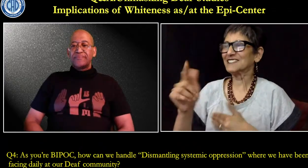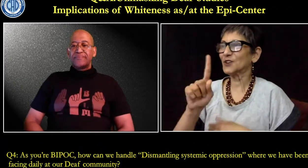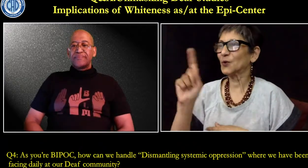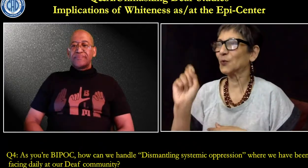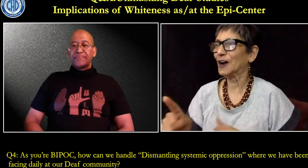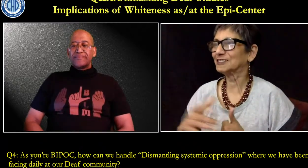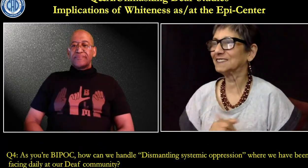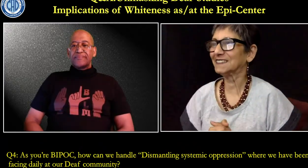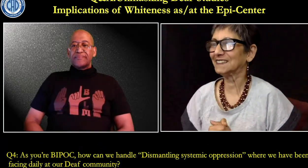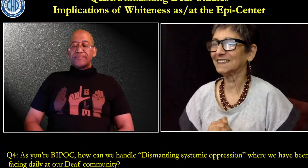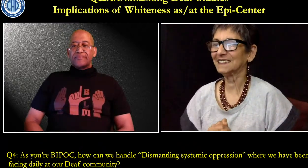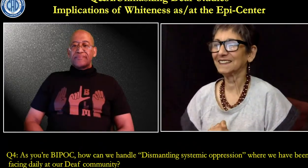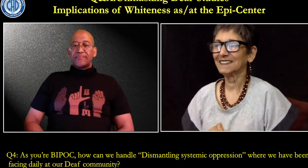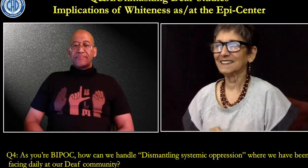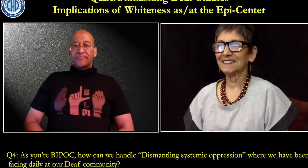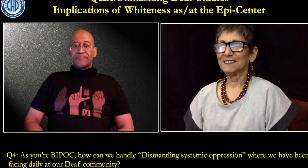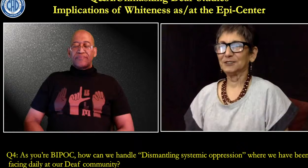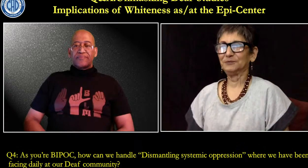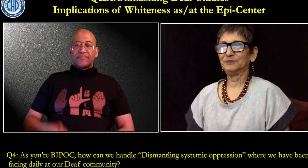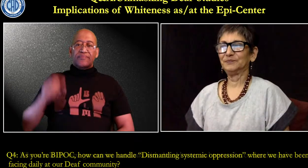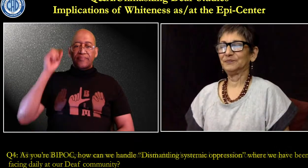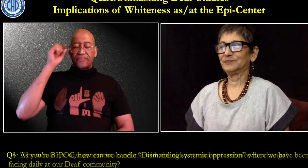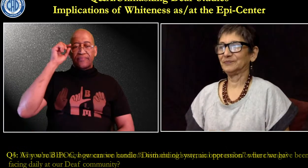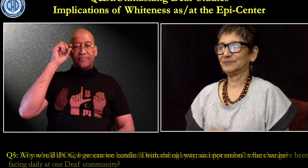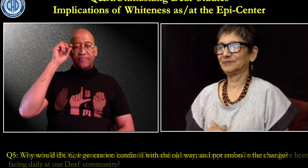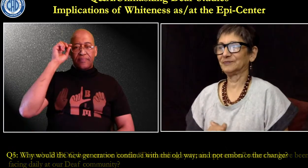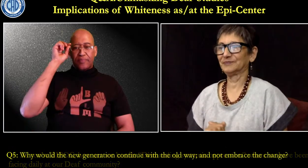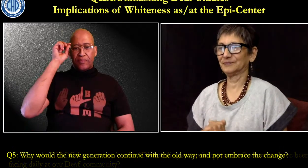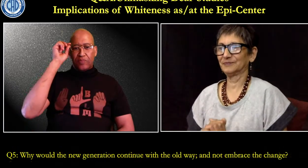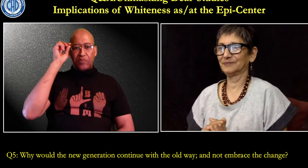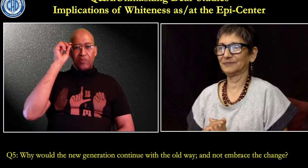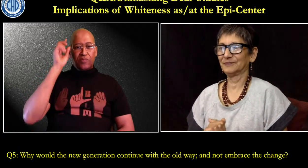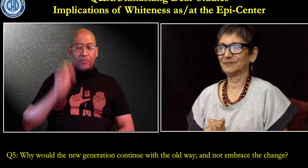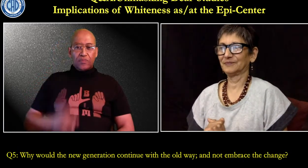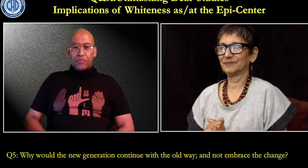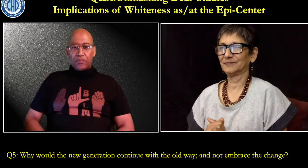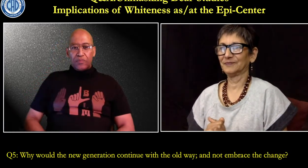interpreters. Alrighty. Okay. The next question is,